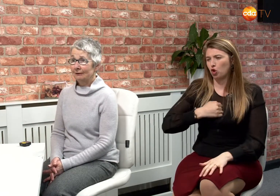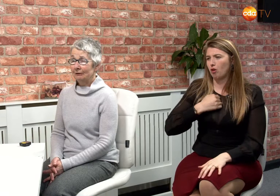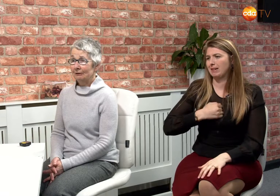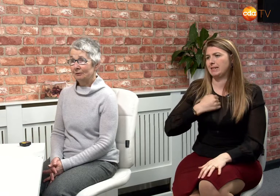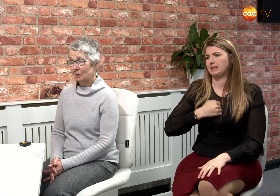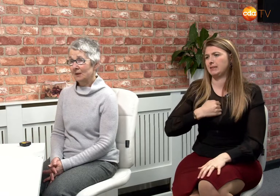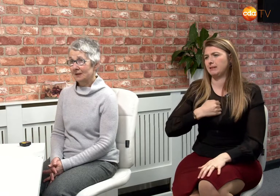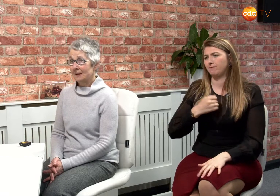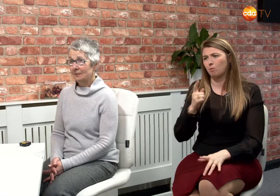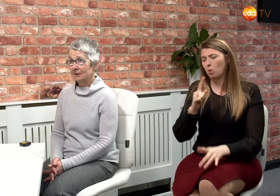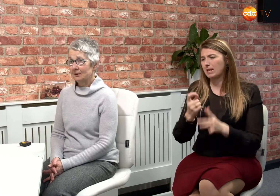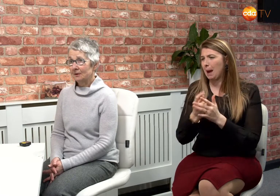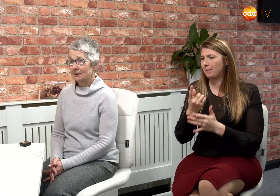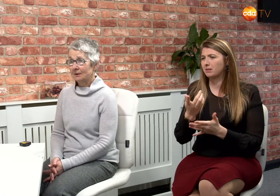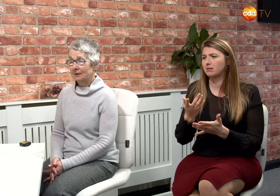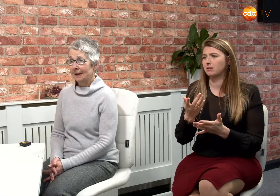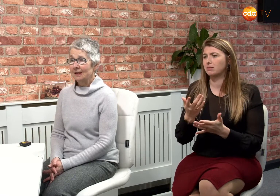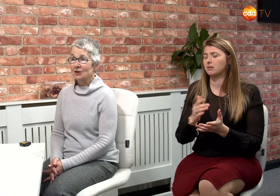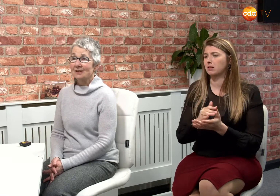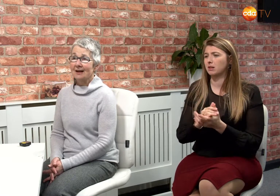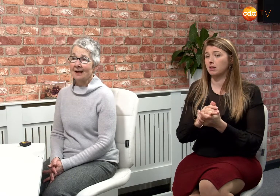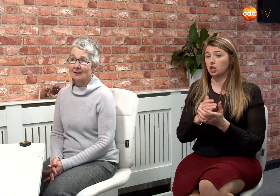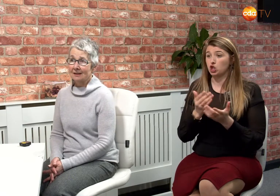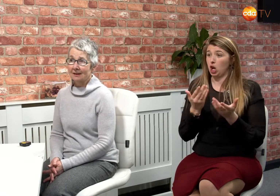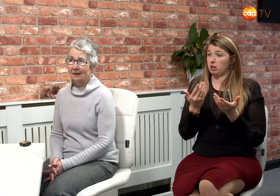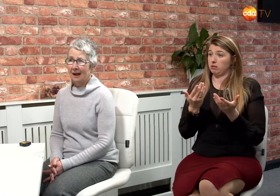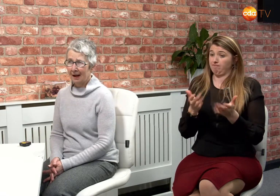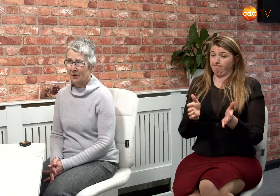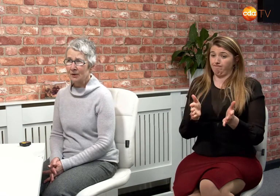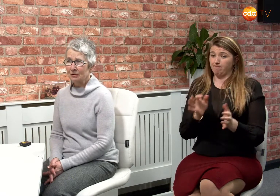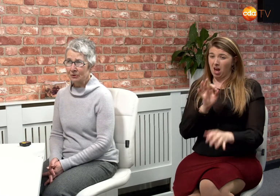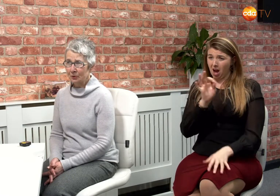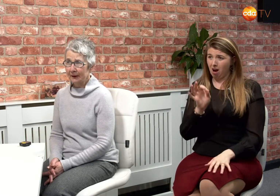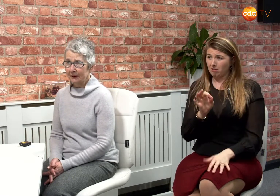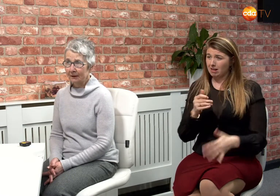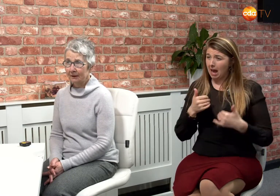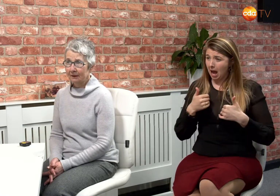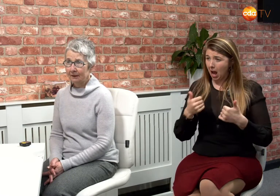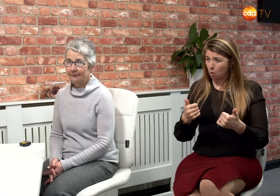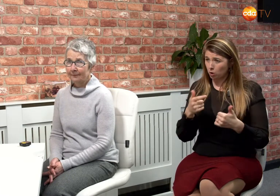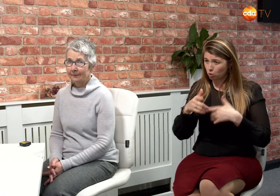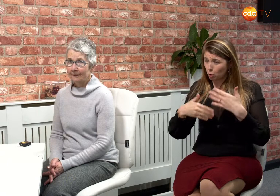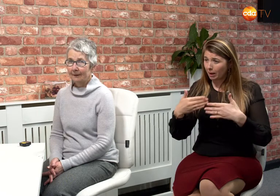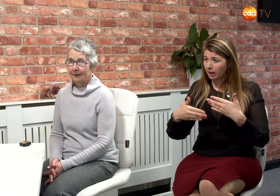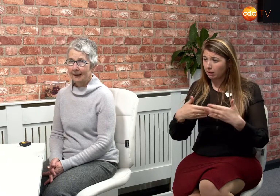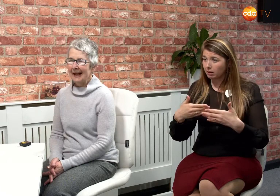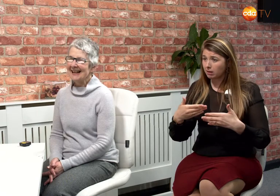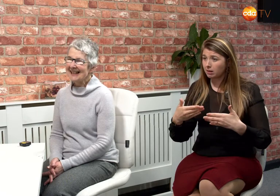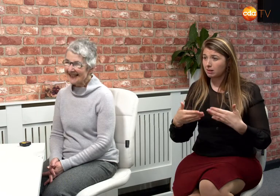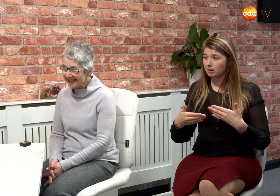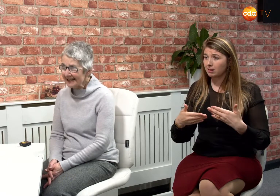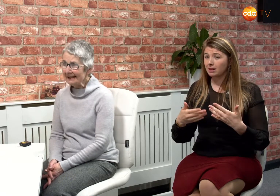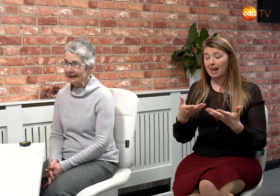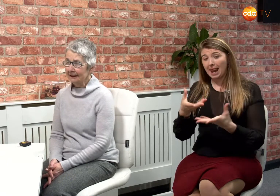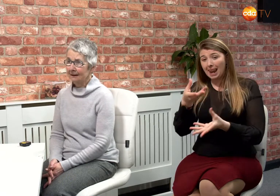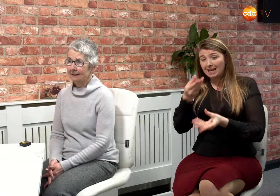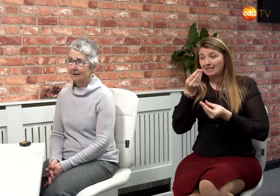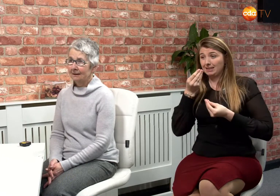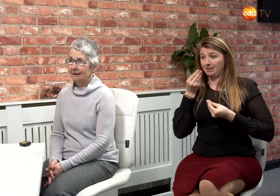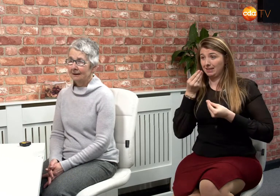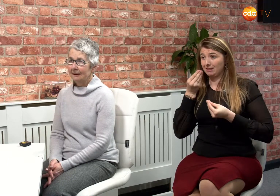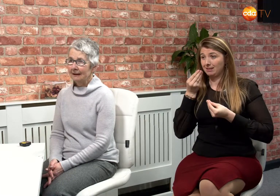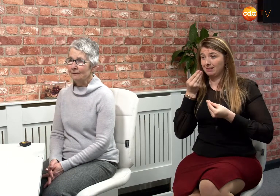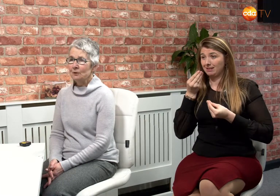sorry for what's happened, and just asking, how are you doing, and